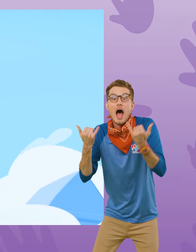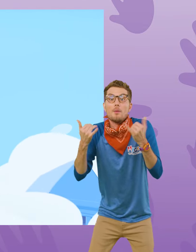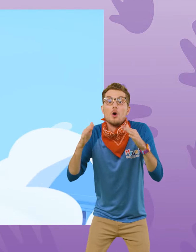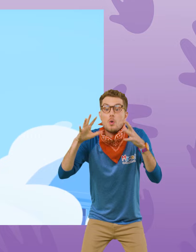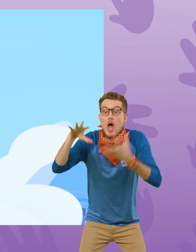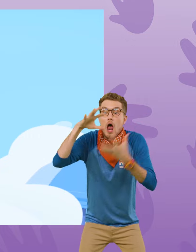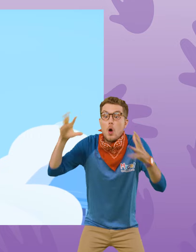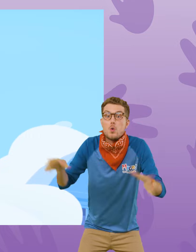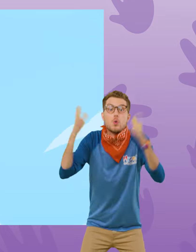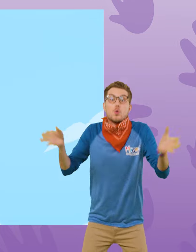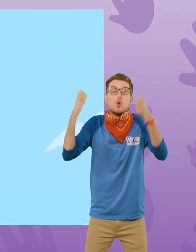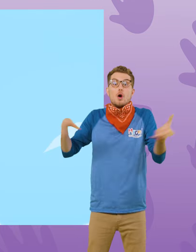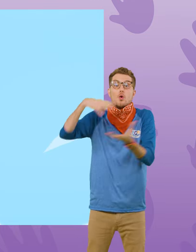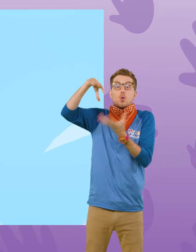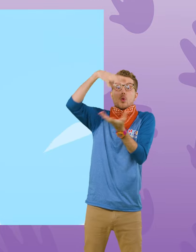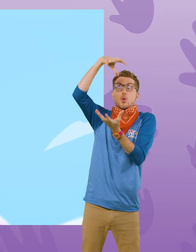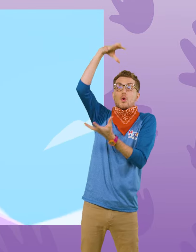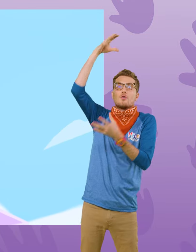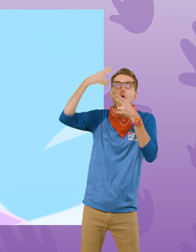clouds higher up in the air.